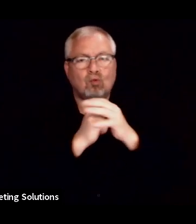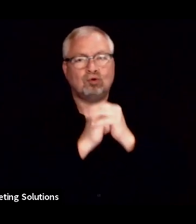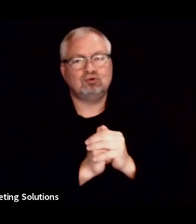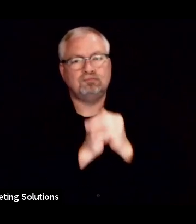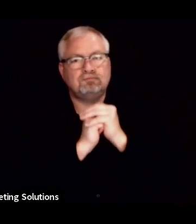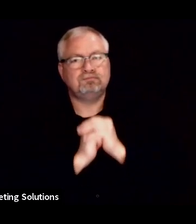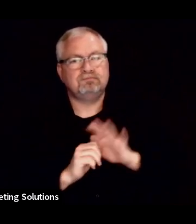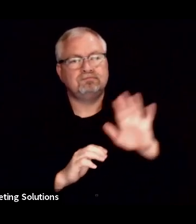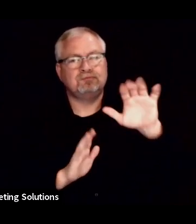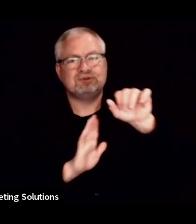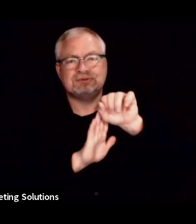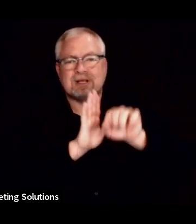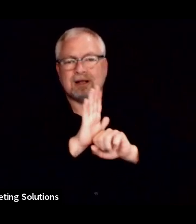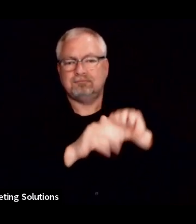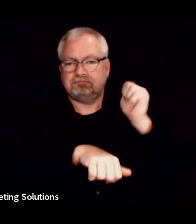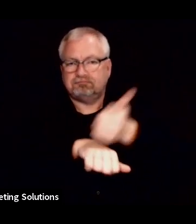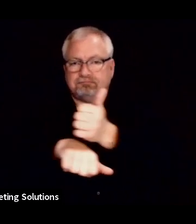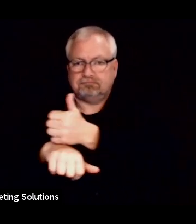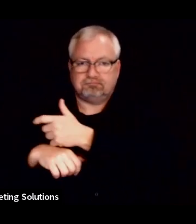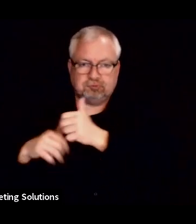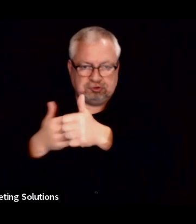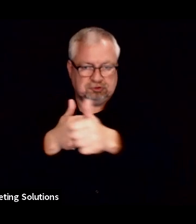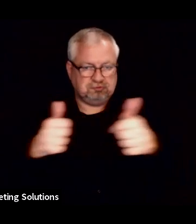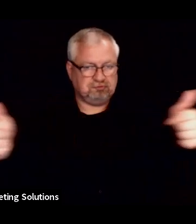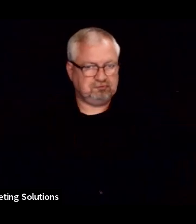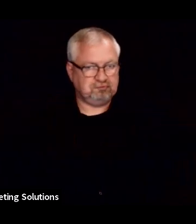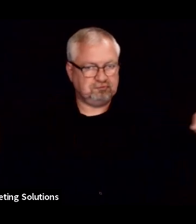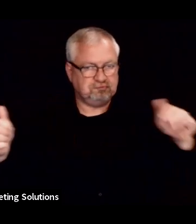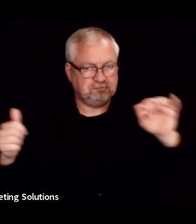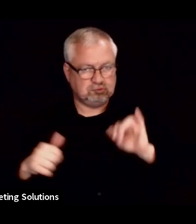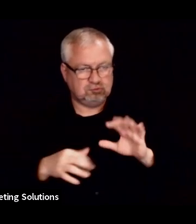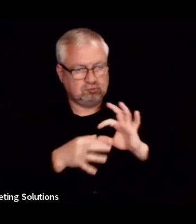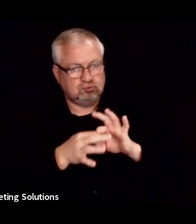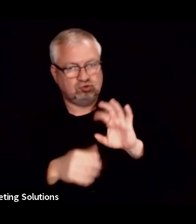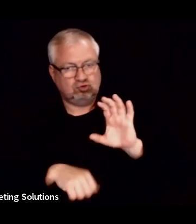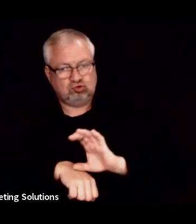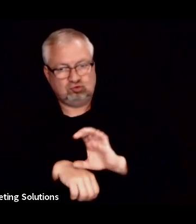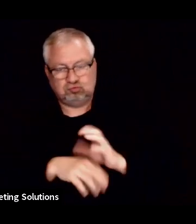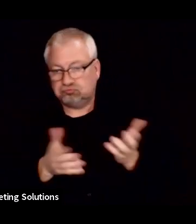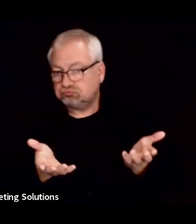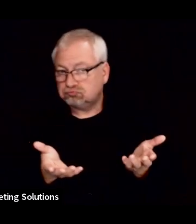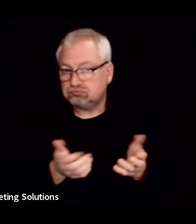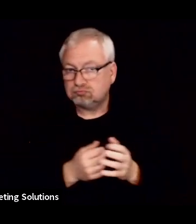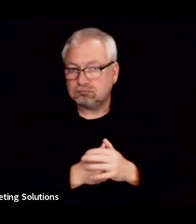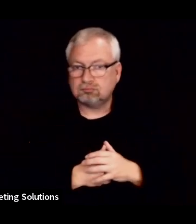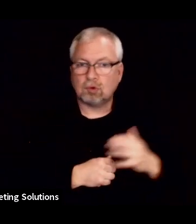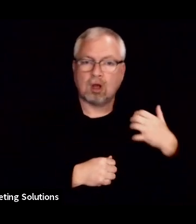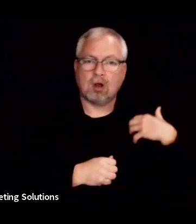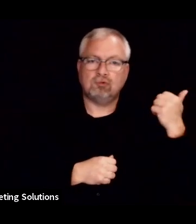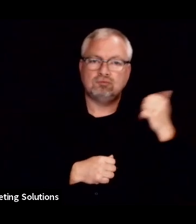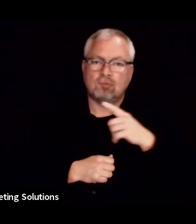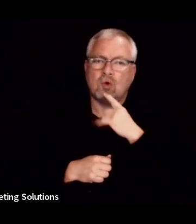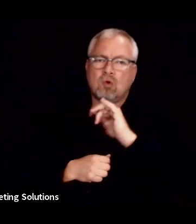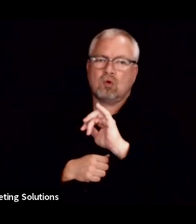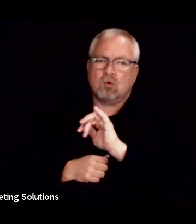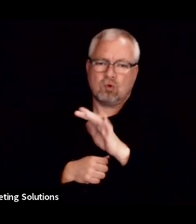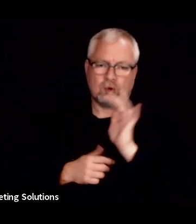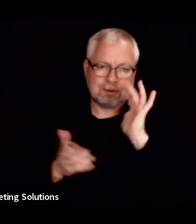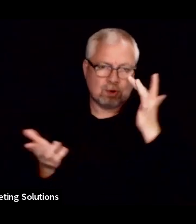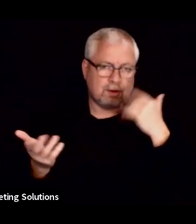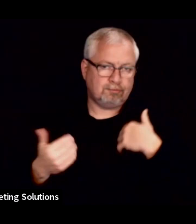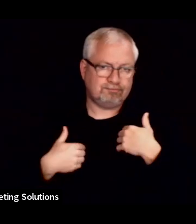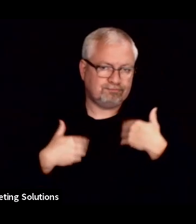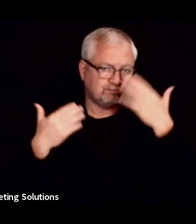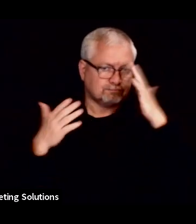place for churches? Yeah, thanks. I think that was why I sort of suggested earlier that we would want to reserve the right